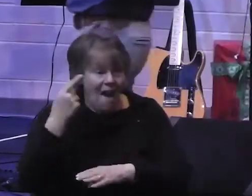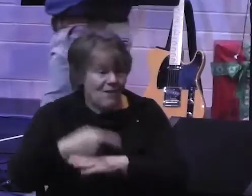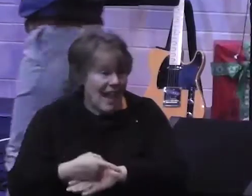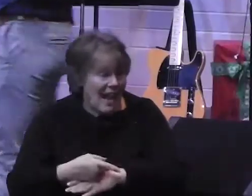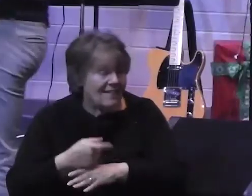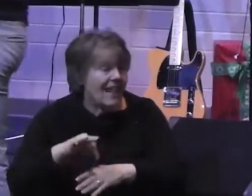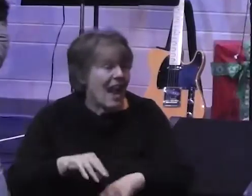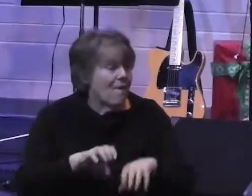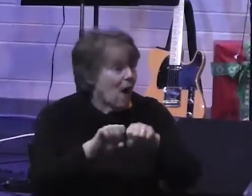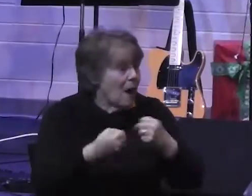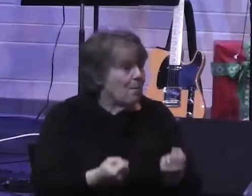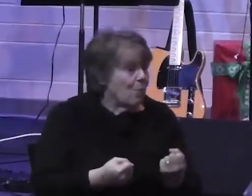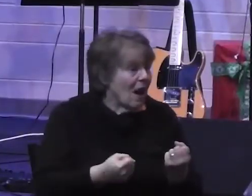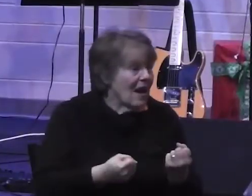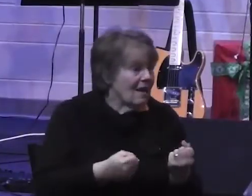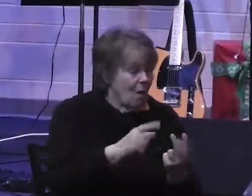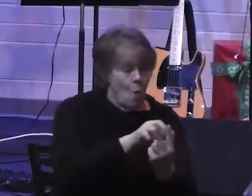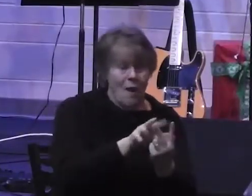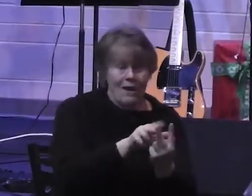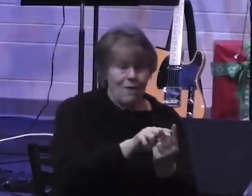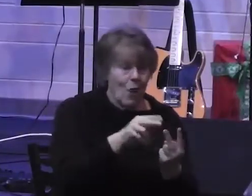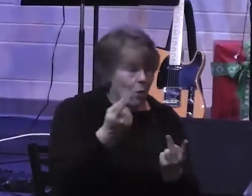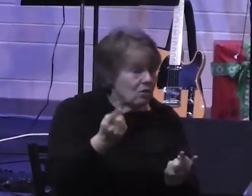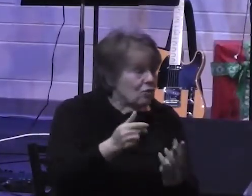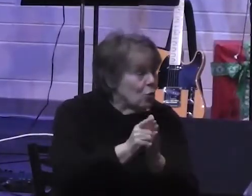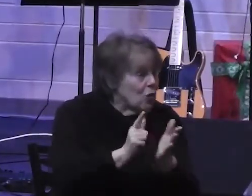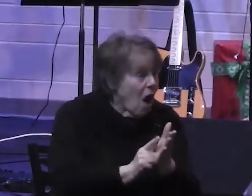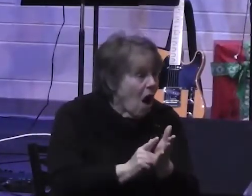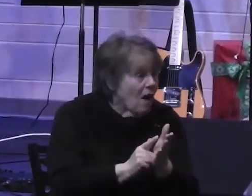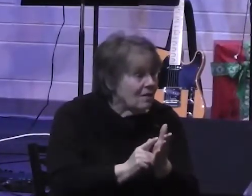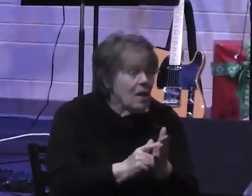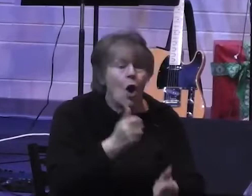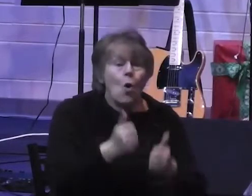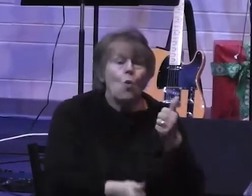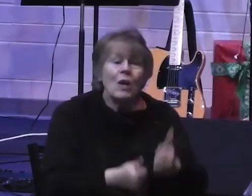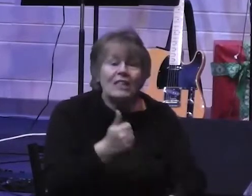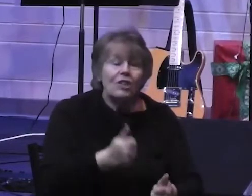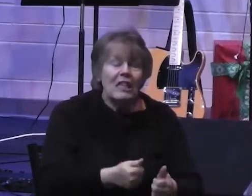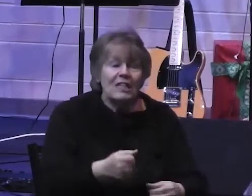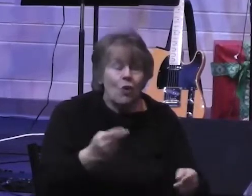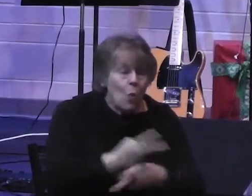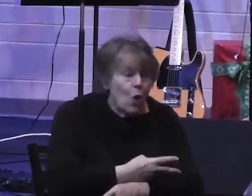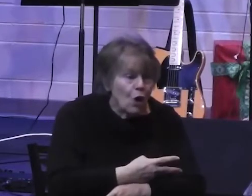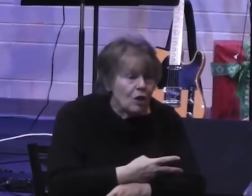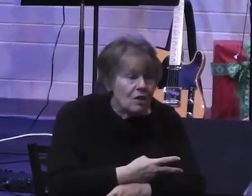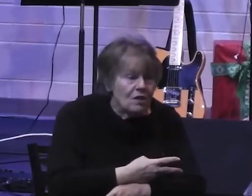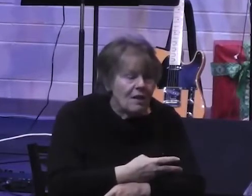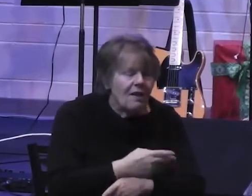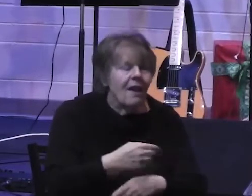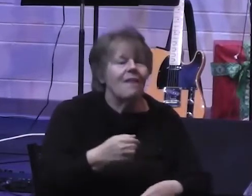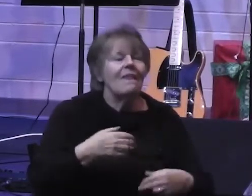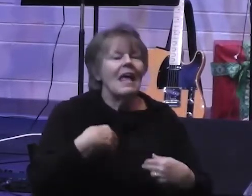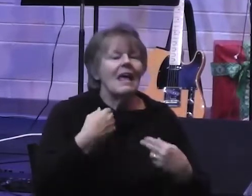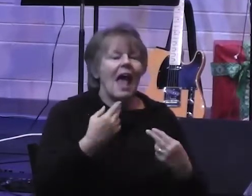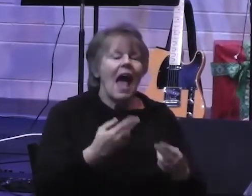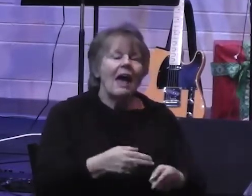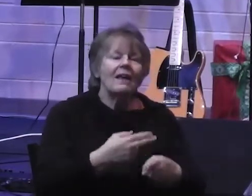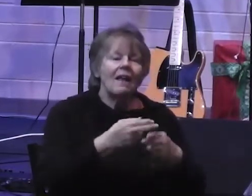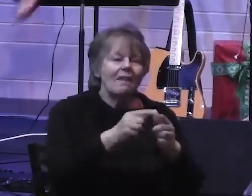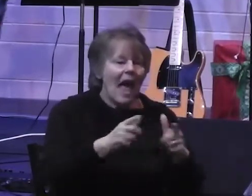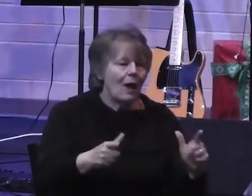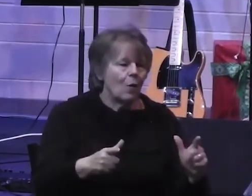break one of those 2 laws, like, which one's a bigger deal? They had language for it. They called them heavier laws